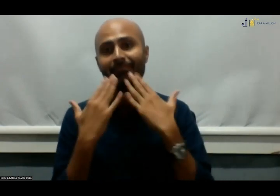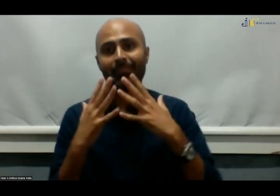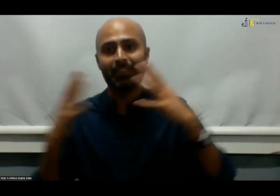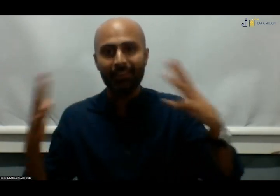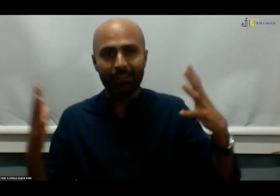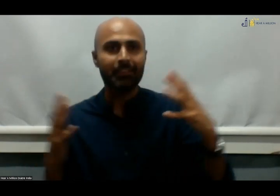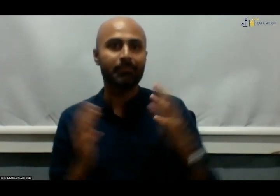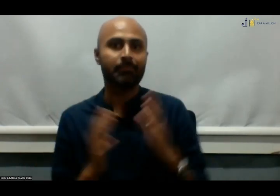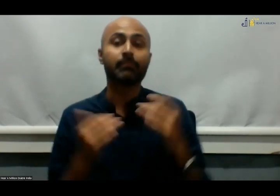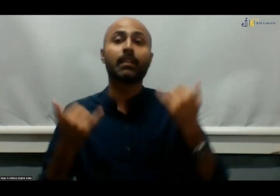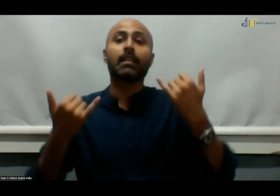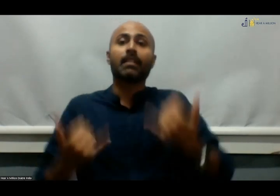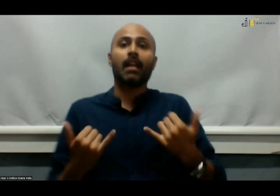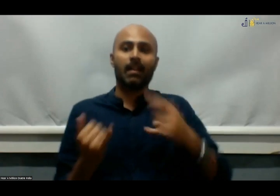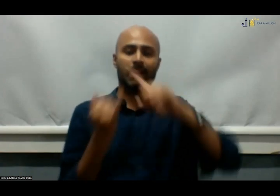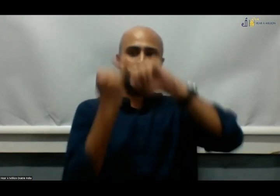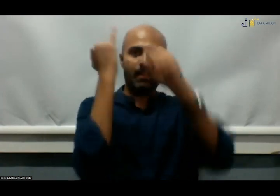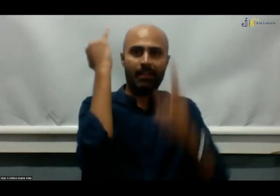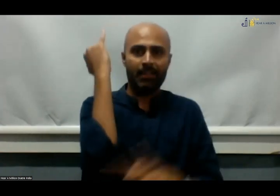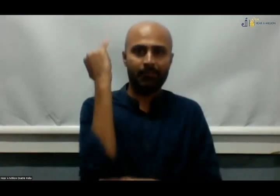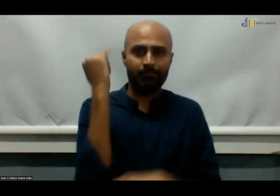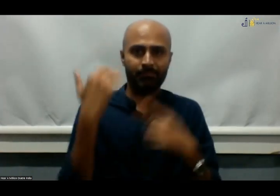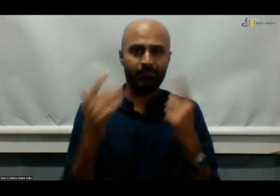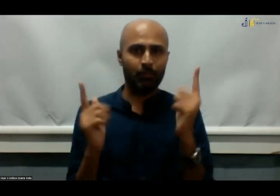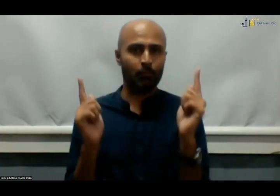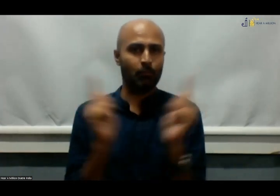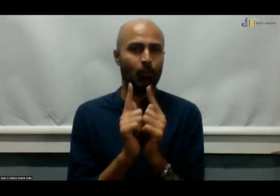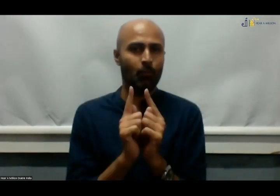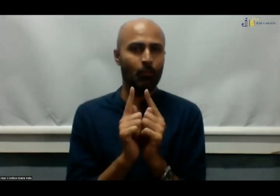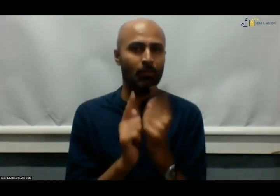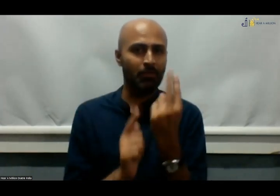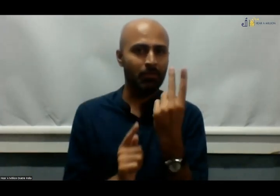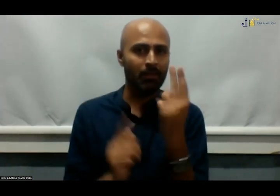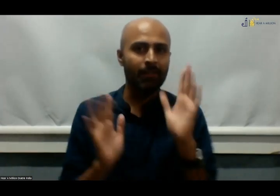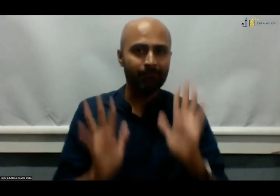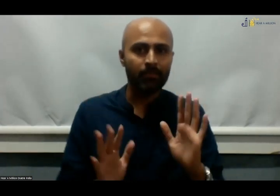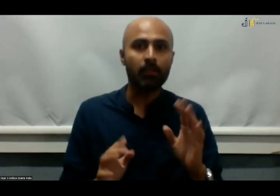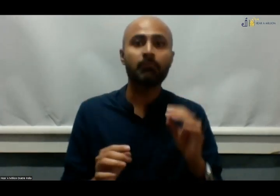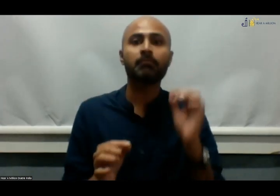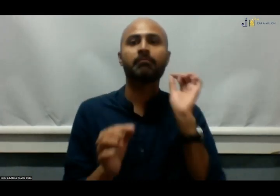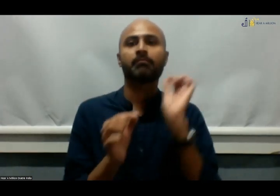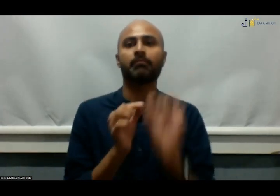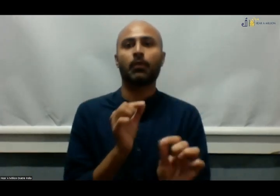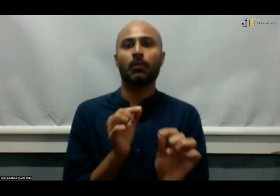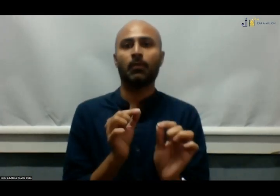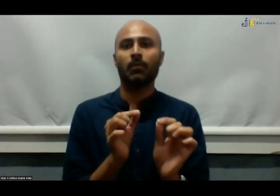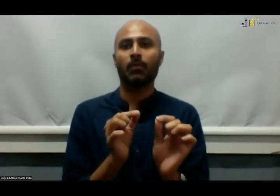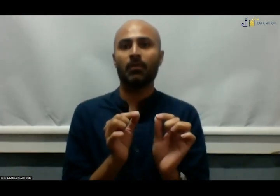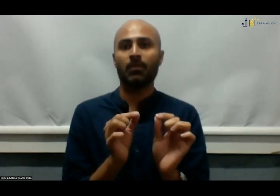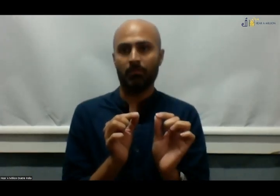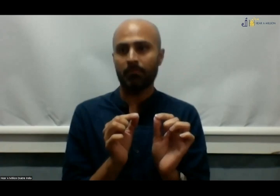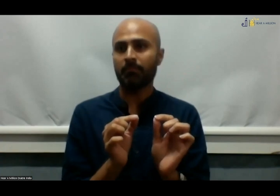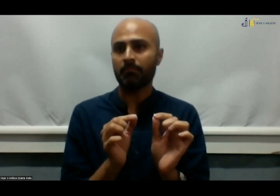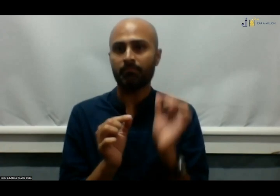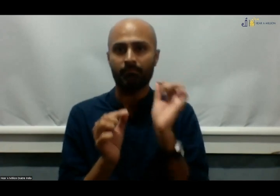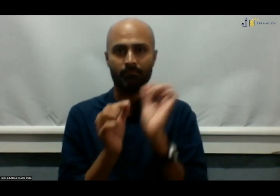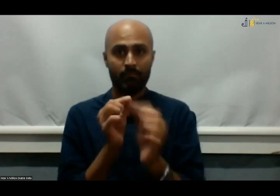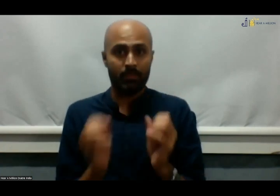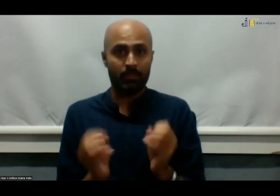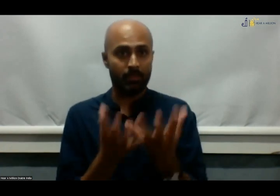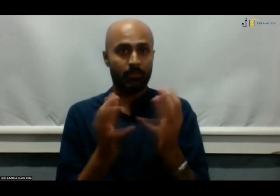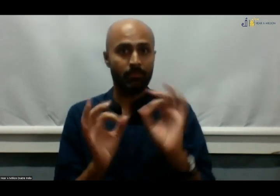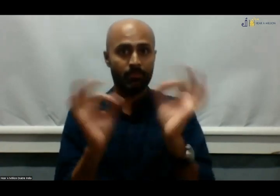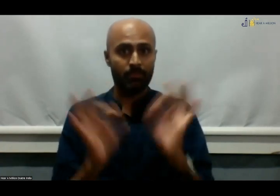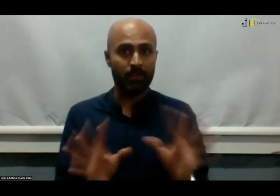experiences with Sudamini. Thank you so much for joining us today. last 2 minutes that we have, we